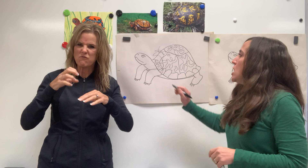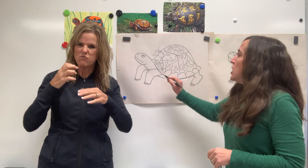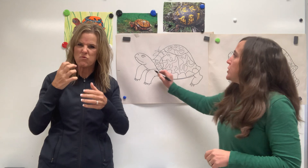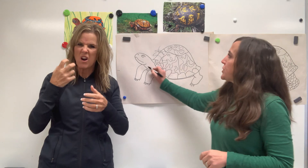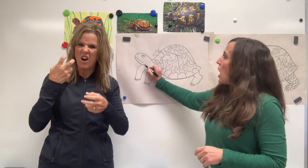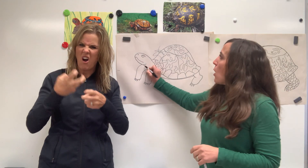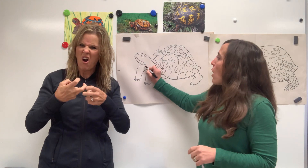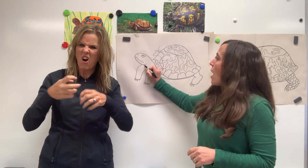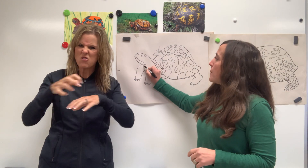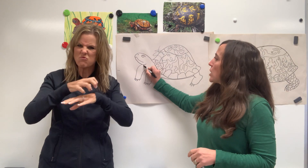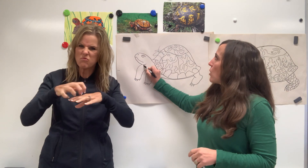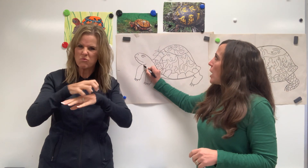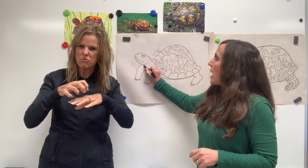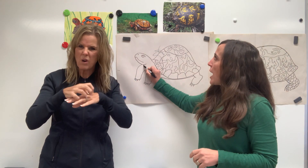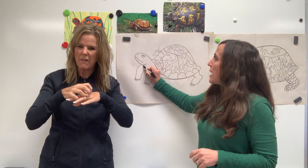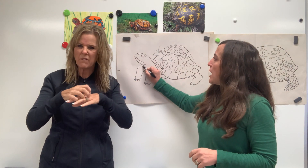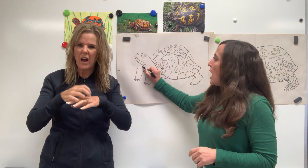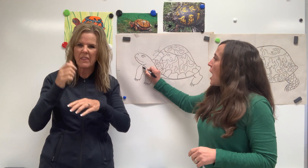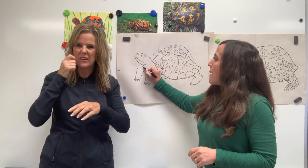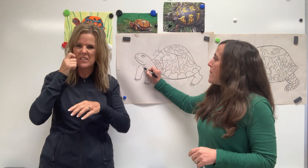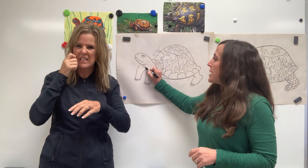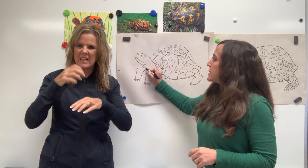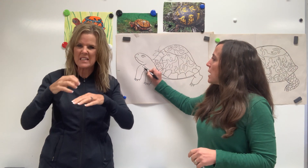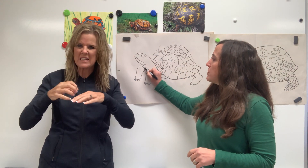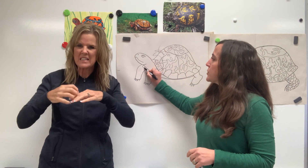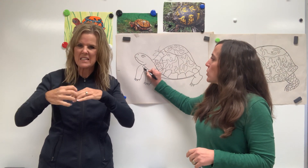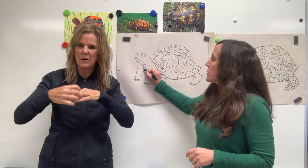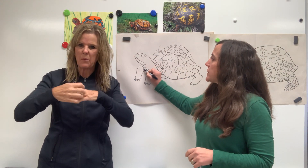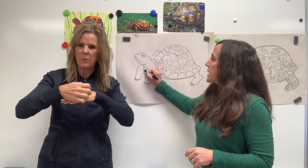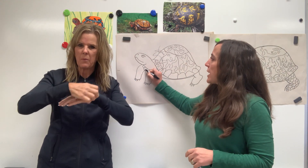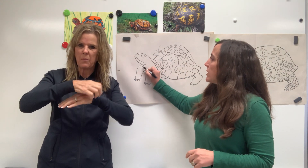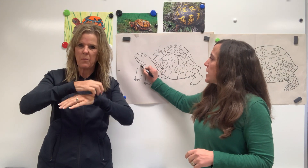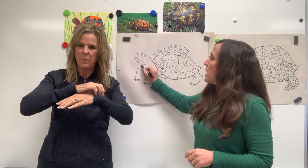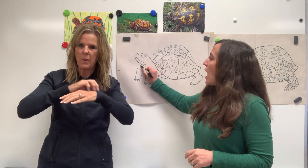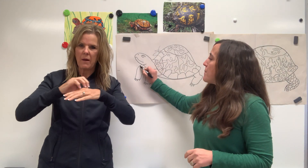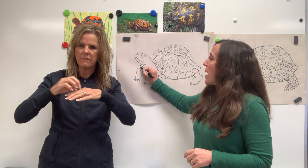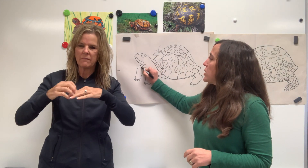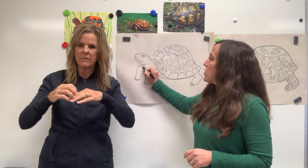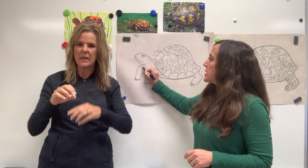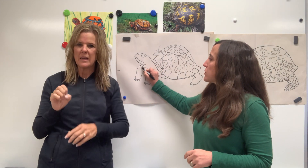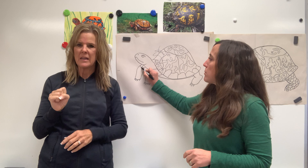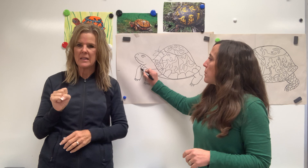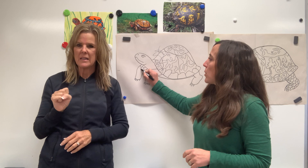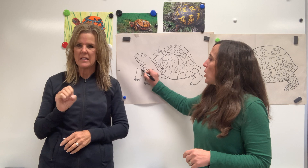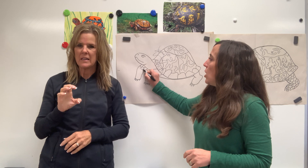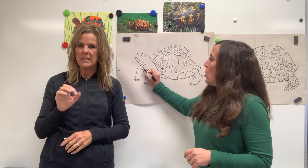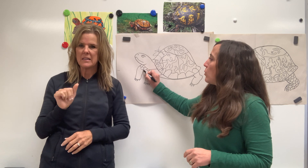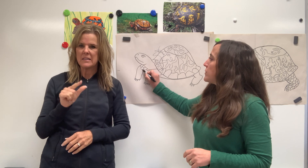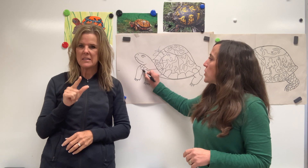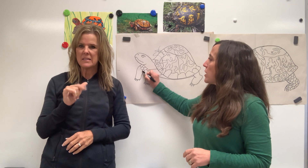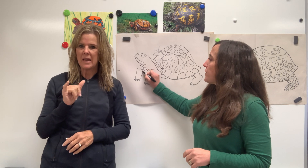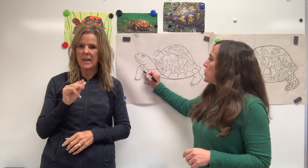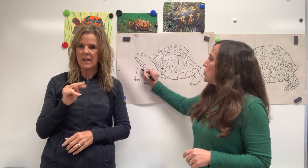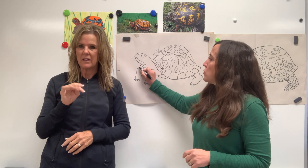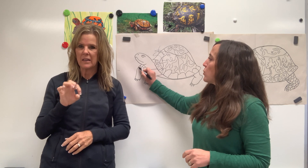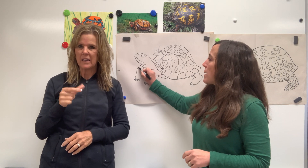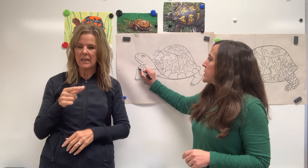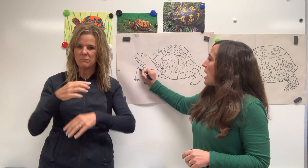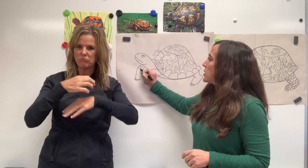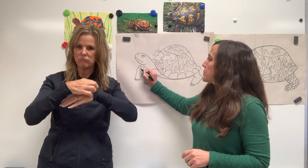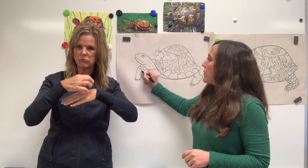bumpy. So I'm gonna go ahead and make some sort of scaling. I bet you guys remember, we've drawn a